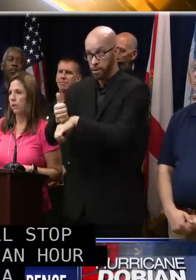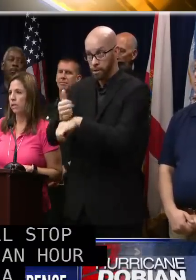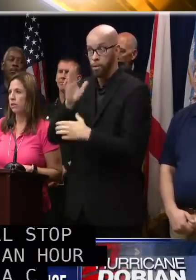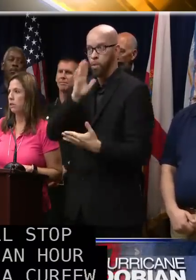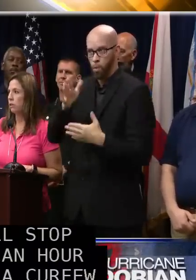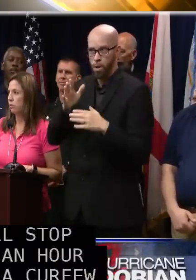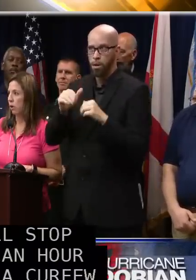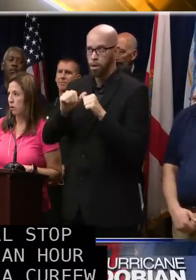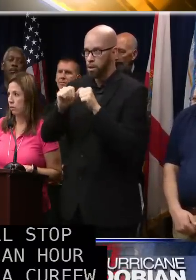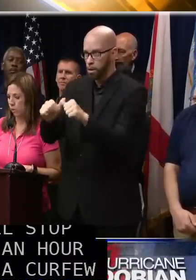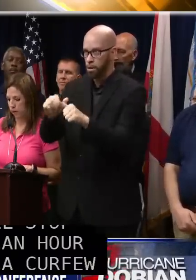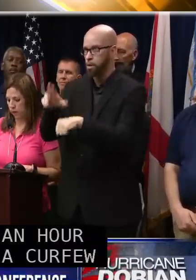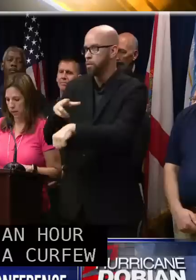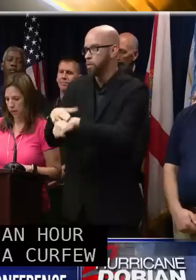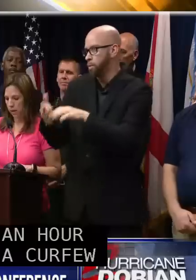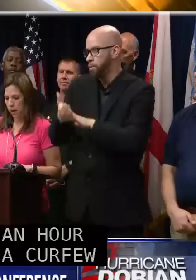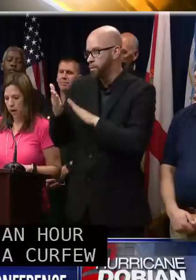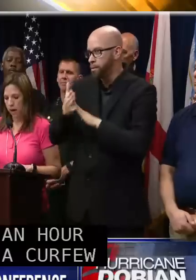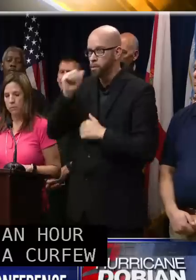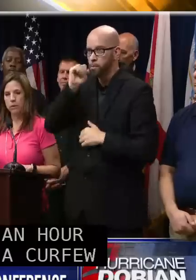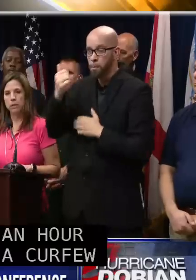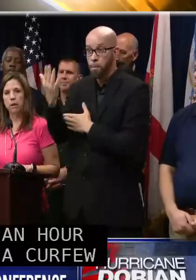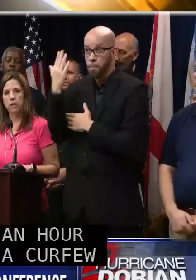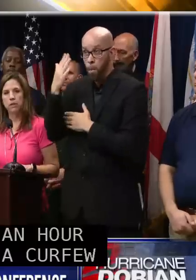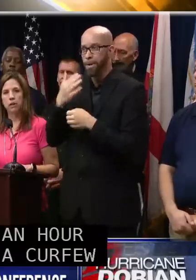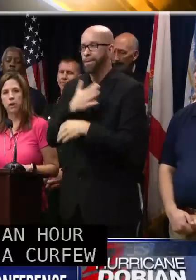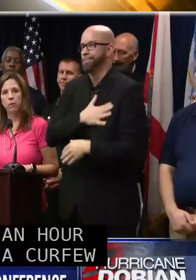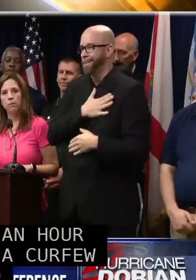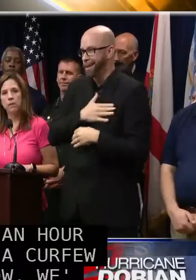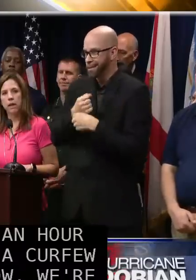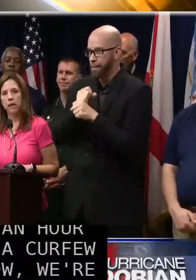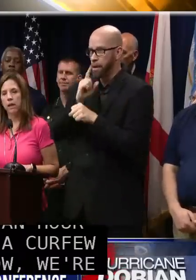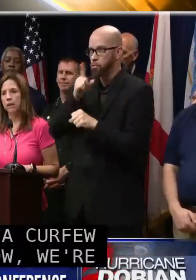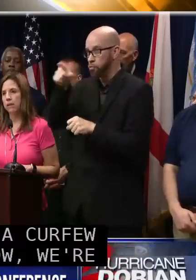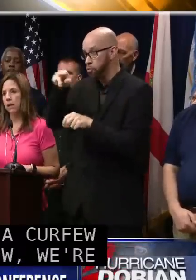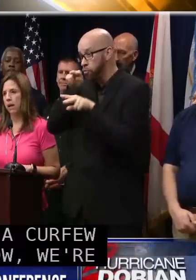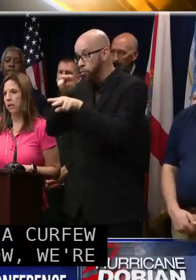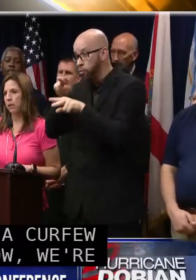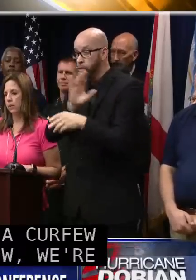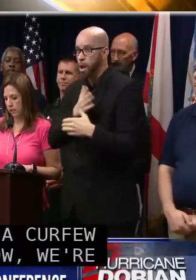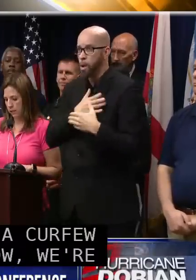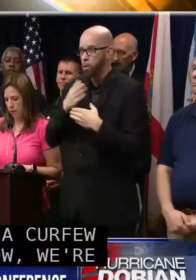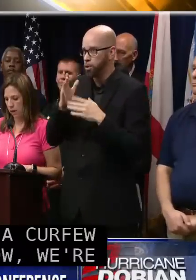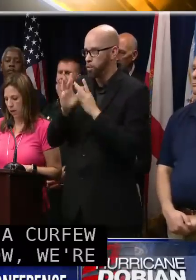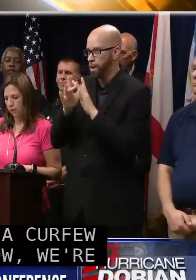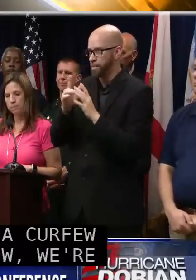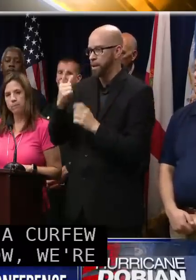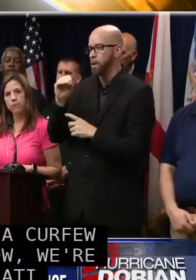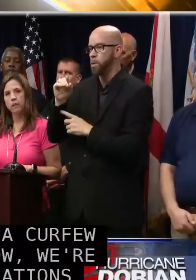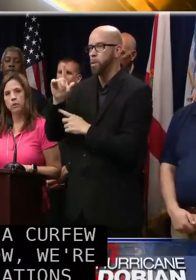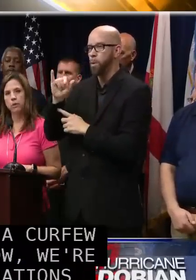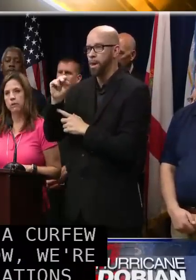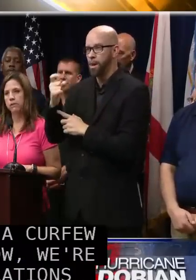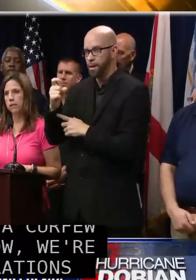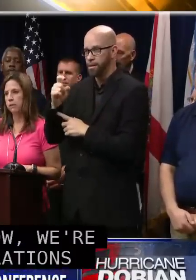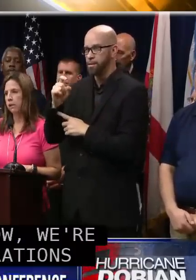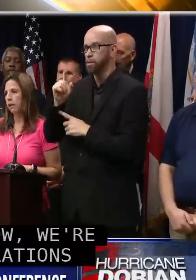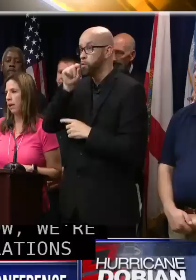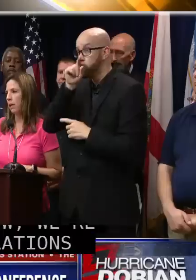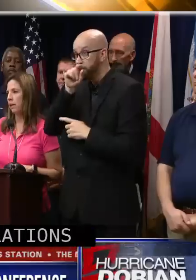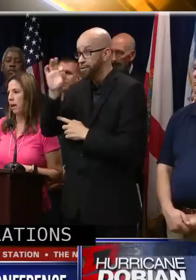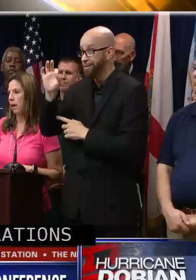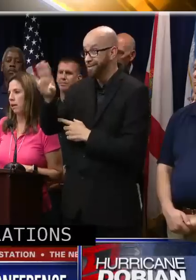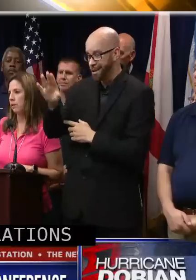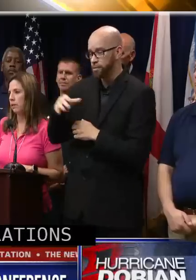normal operations tomorrow morning. Please monitor our website at golynx.com, Twitter,